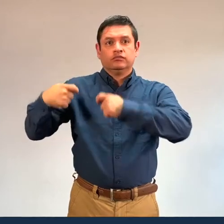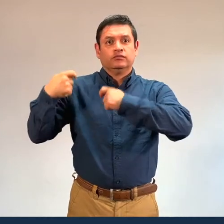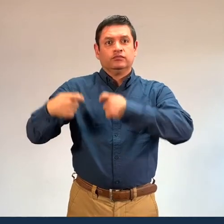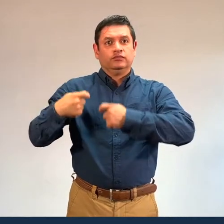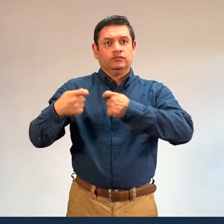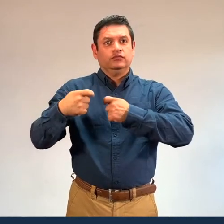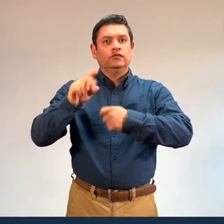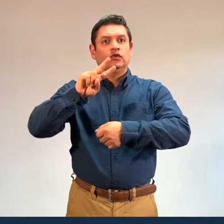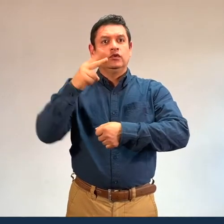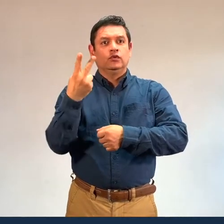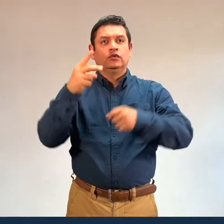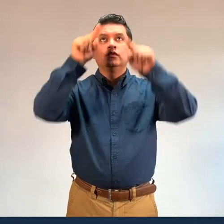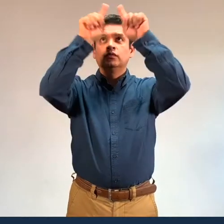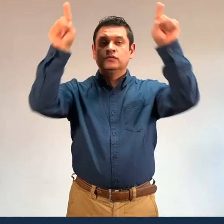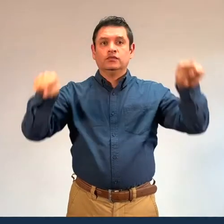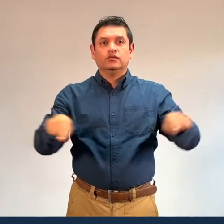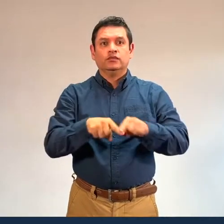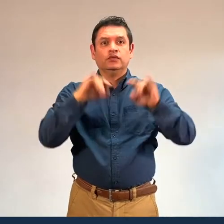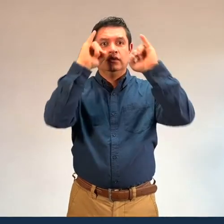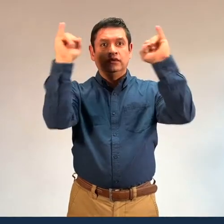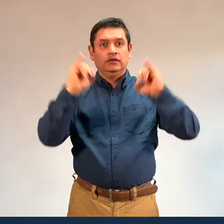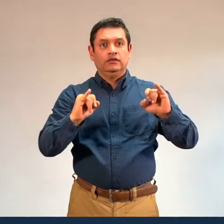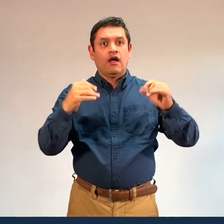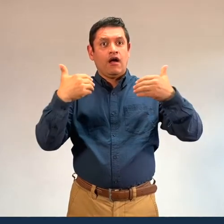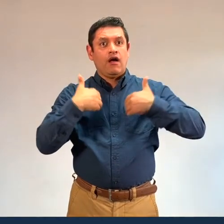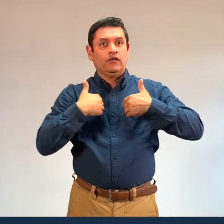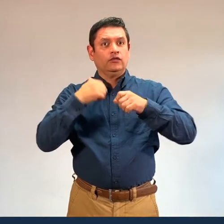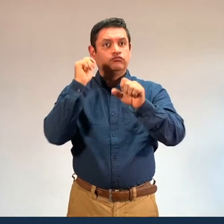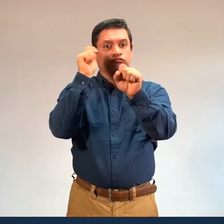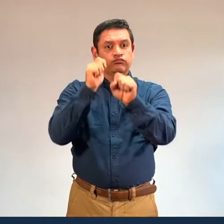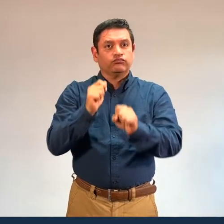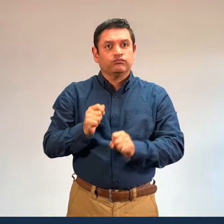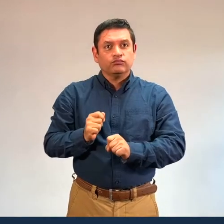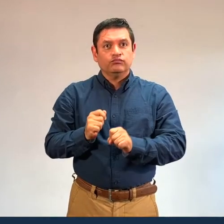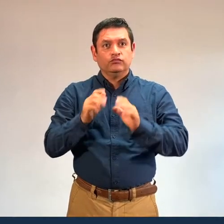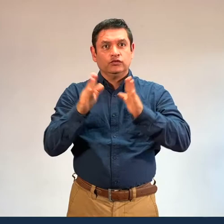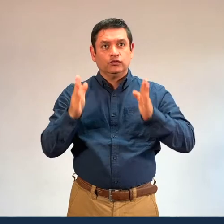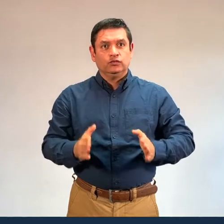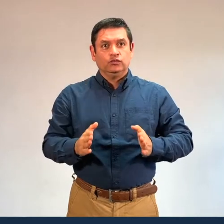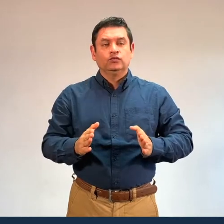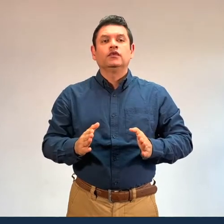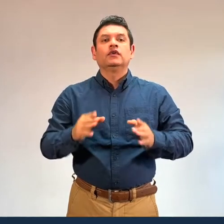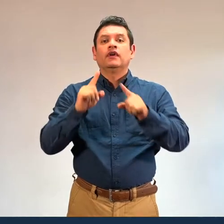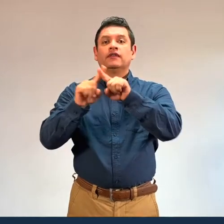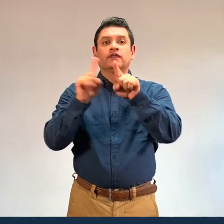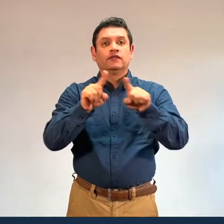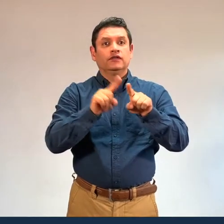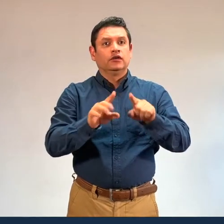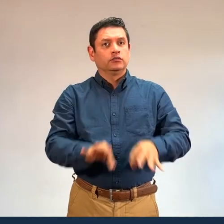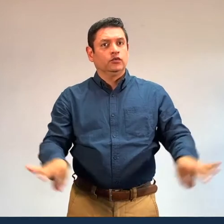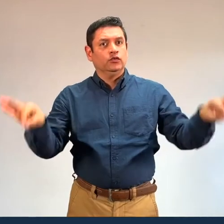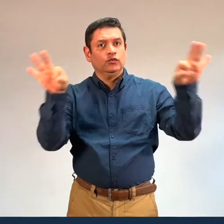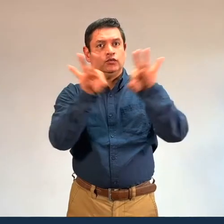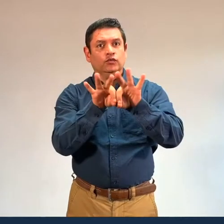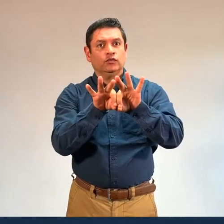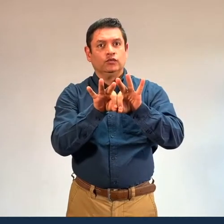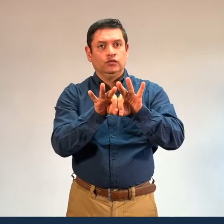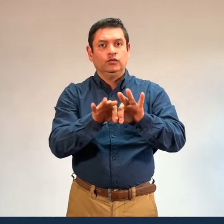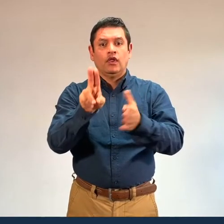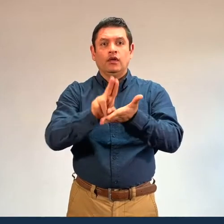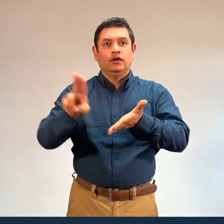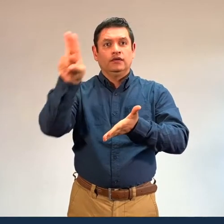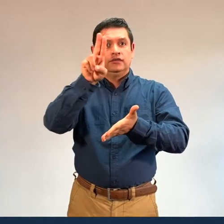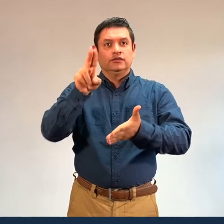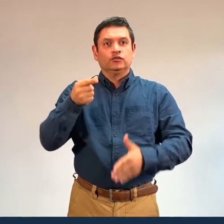second generation of Mexican mural painters. His mural works and sculptures are found in important architectural spaces such